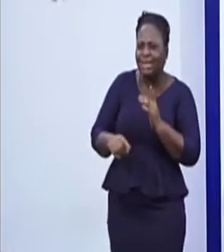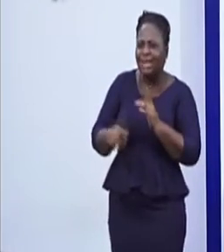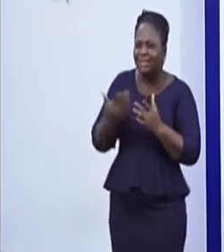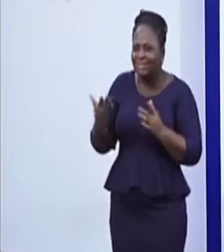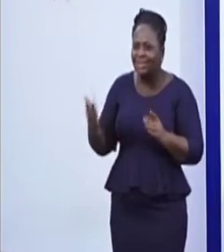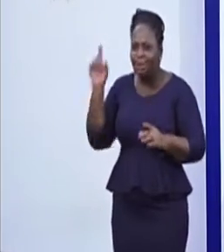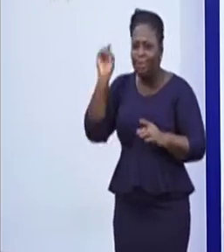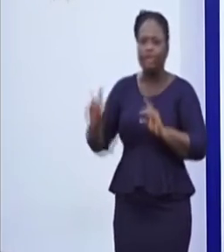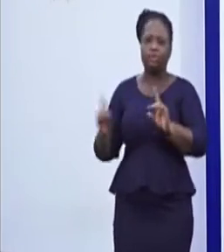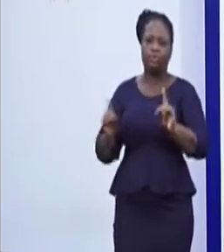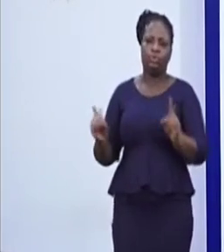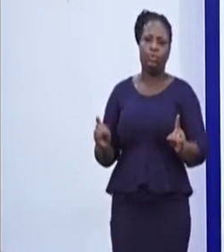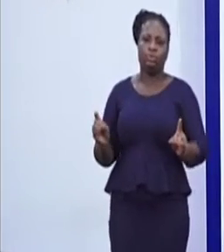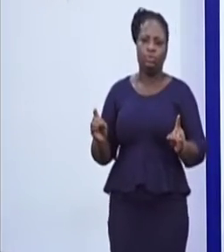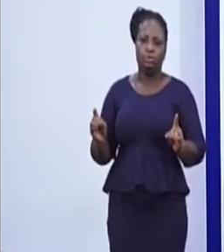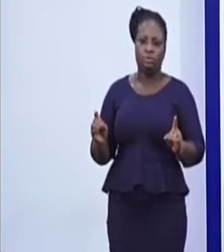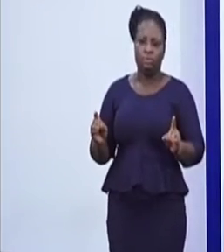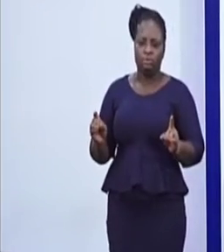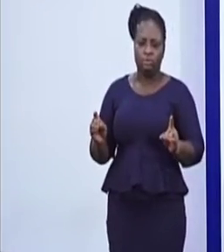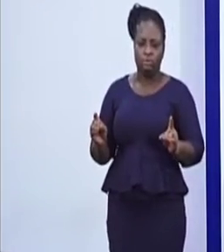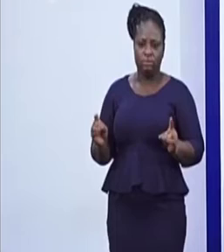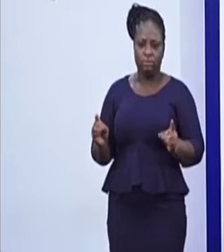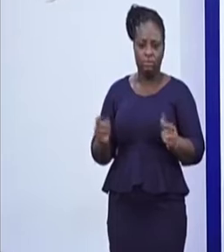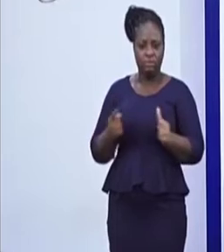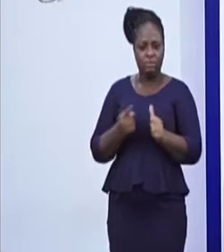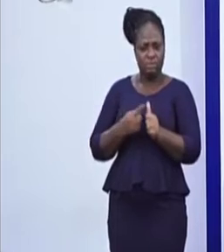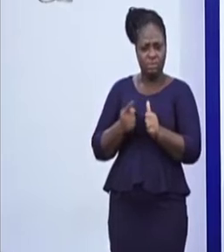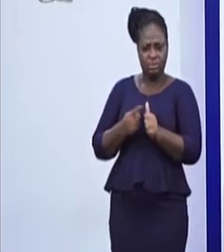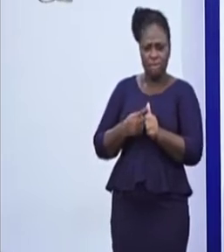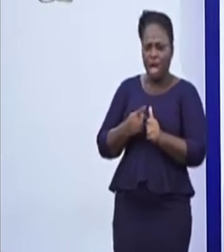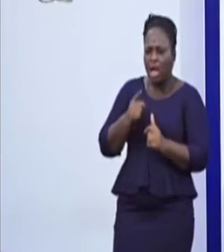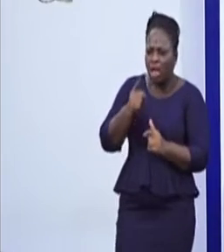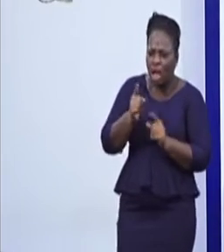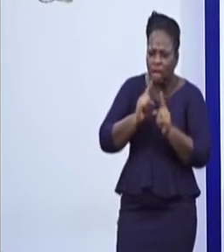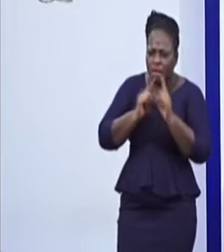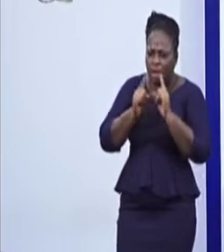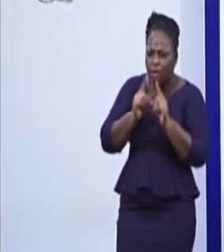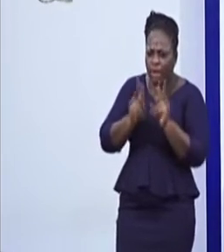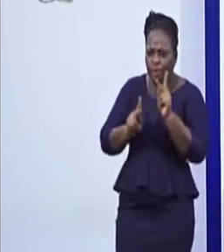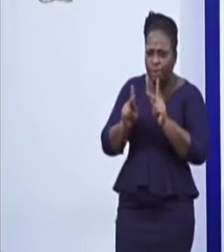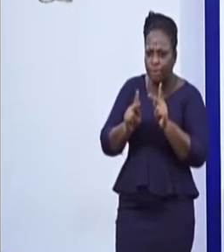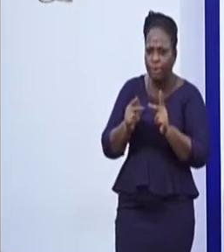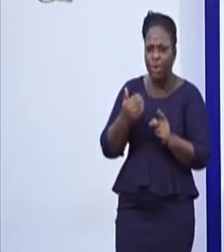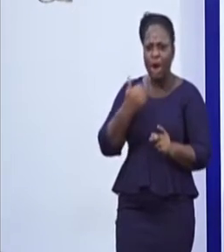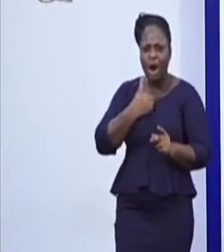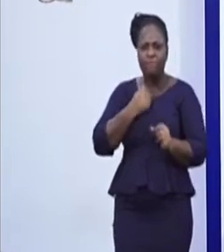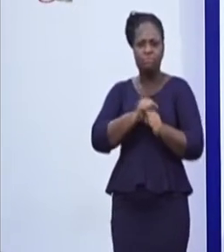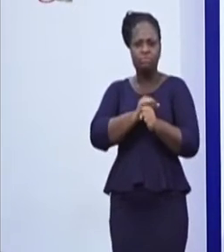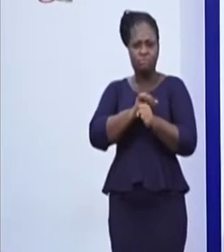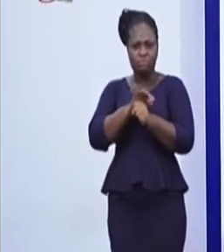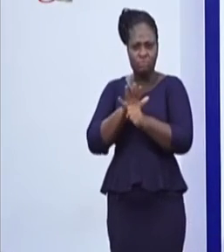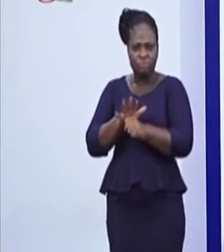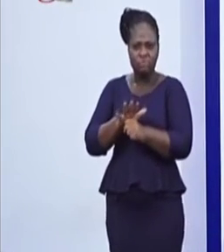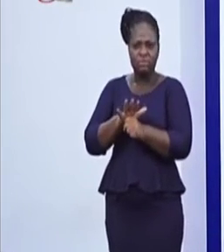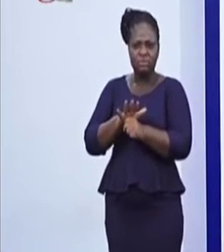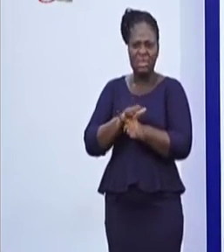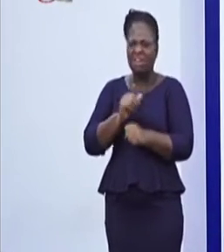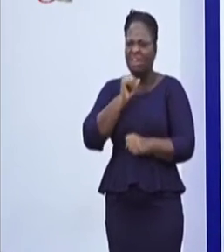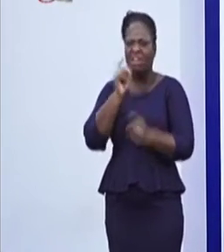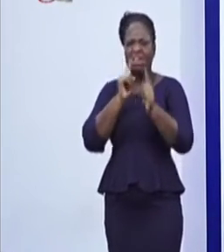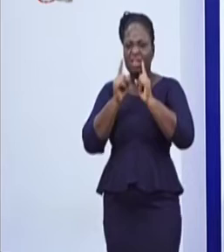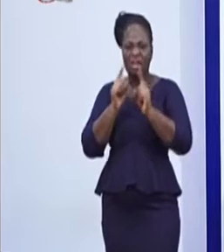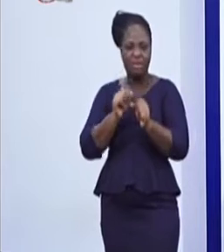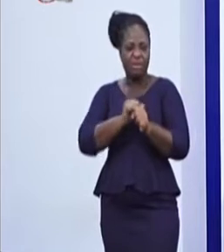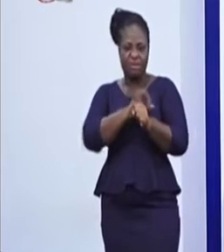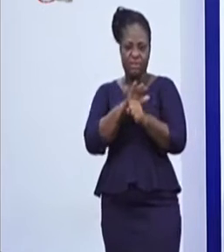and don'ts? Let's look at some of them. Talk about people who have COVID-19. Don't talk about